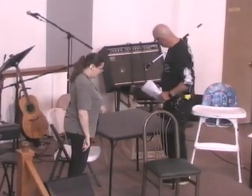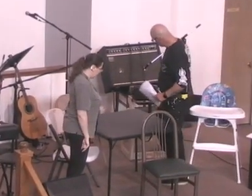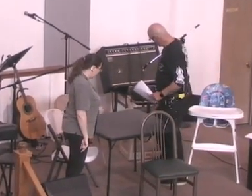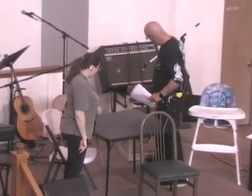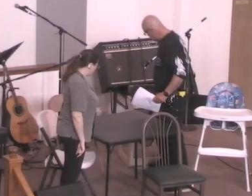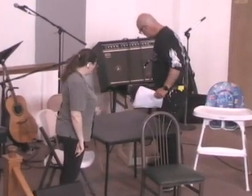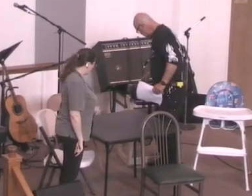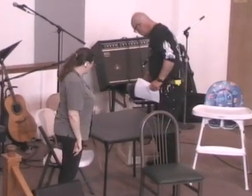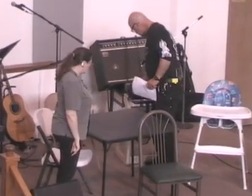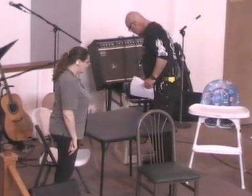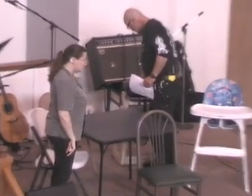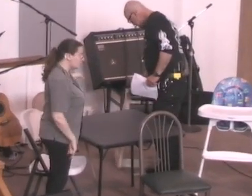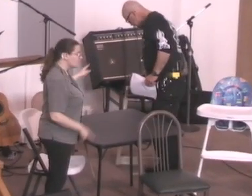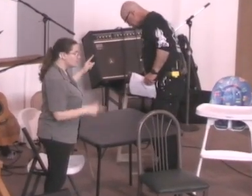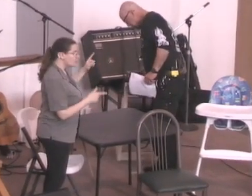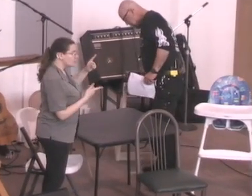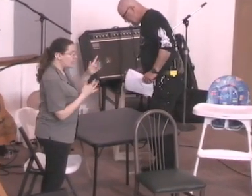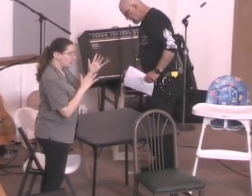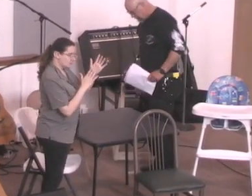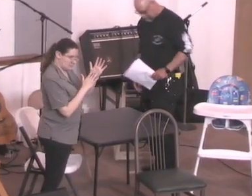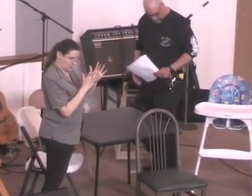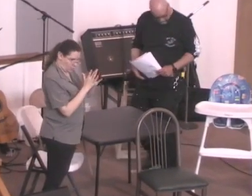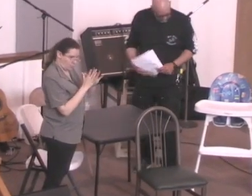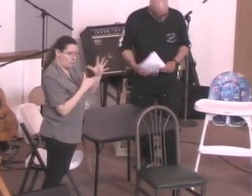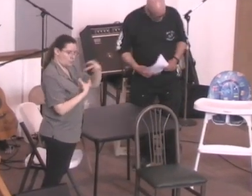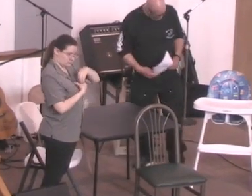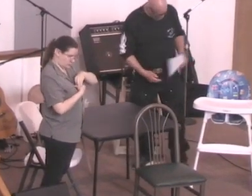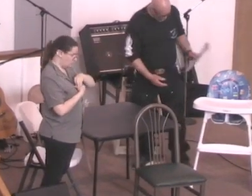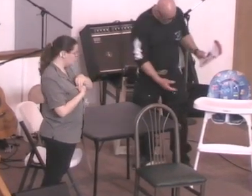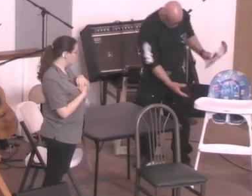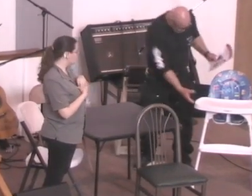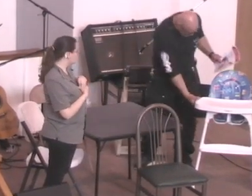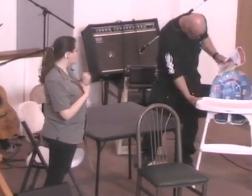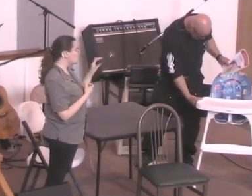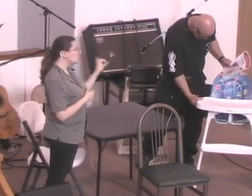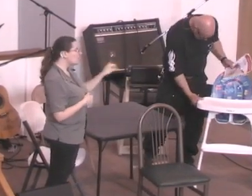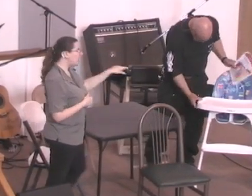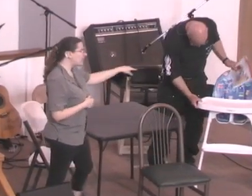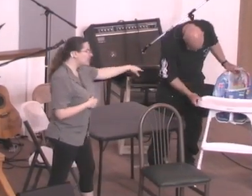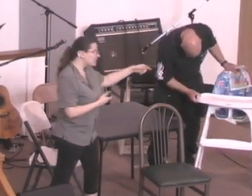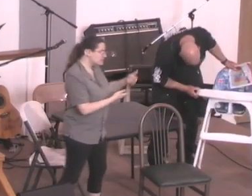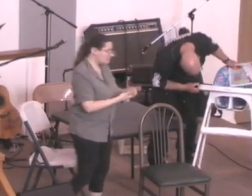You get a hold of Jesus. And you're just like the baby.